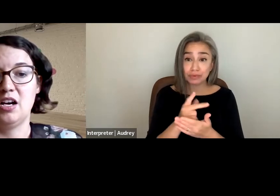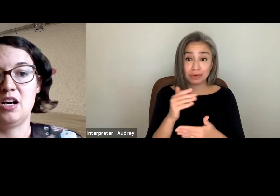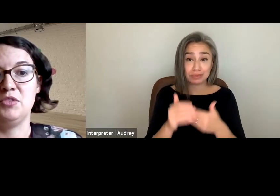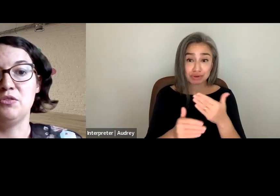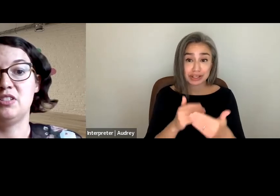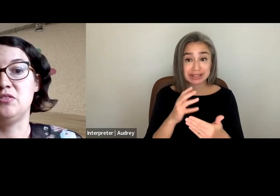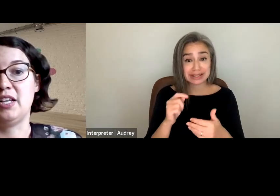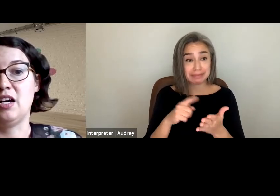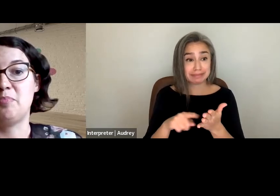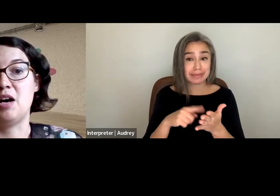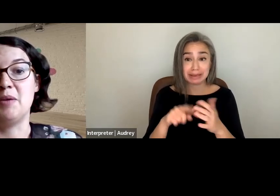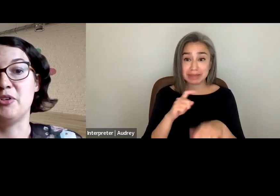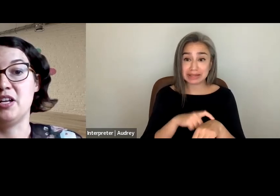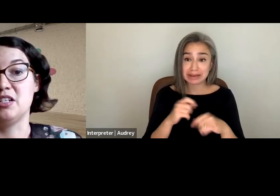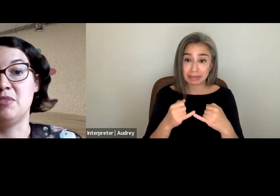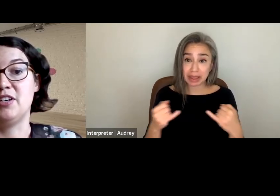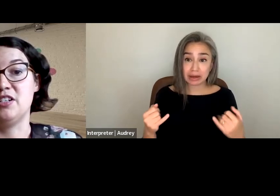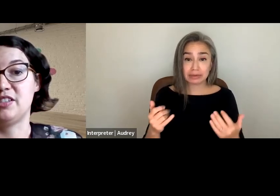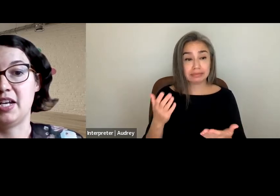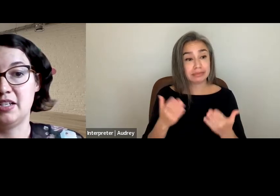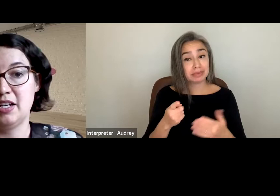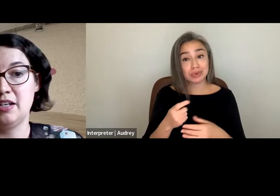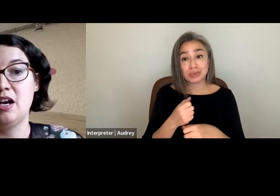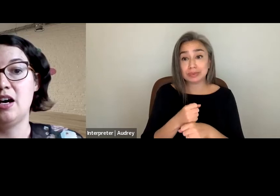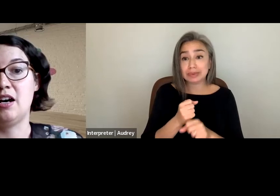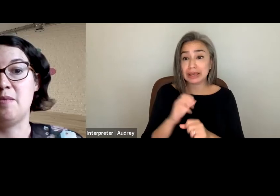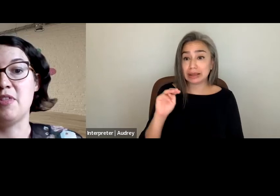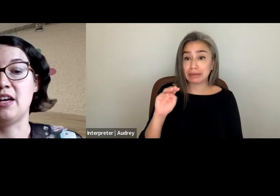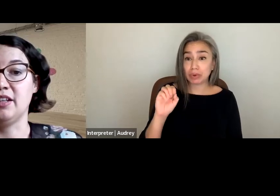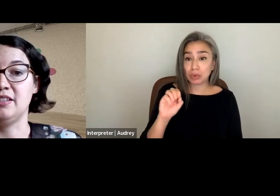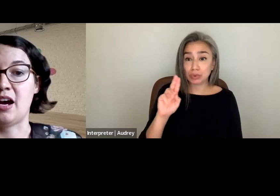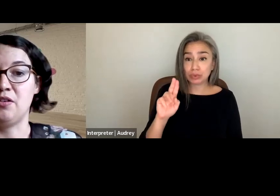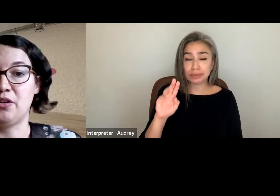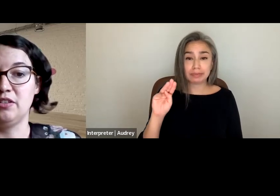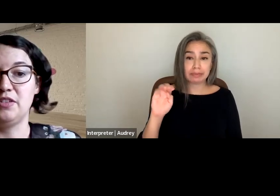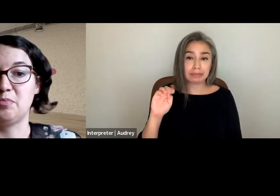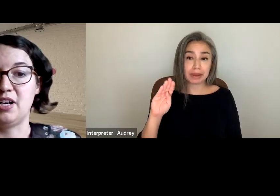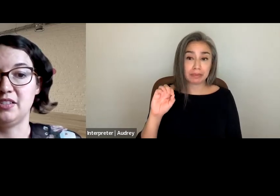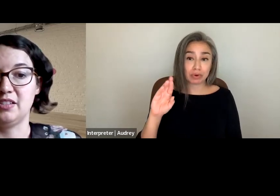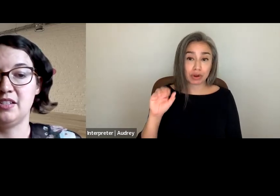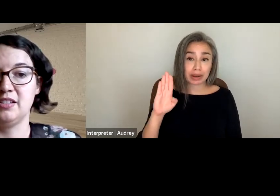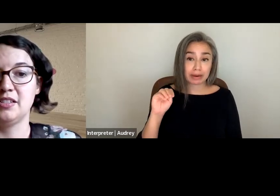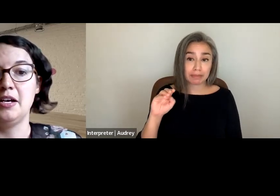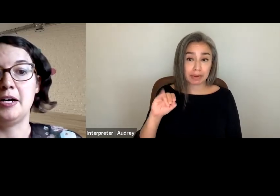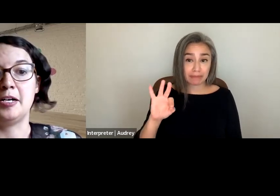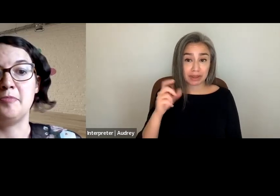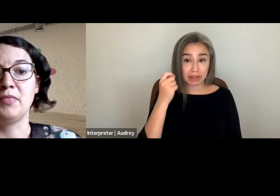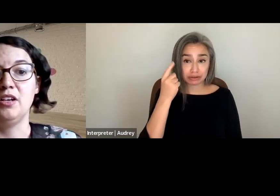timelines. You could develop a memorandum of understanding that lays out all of these